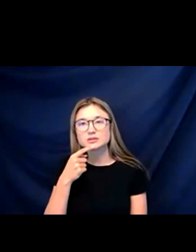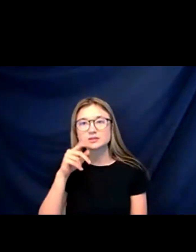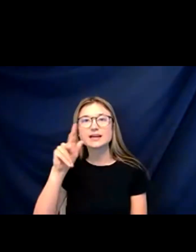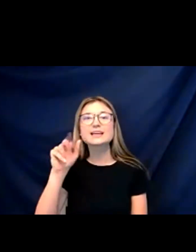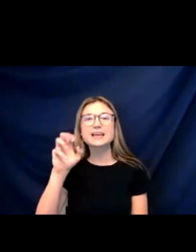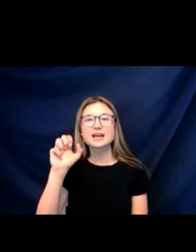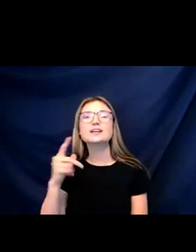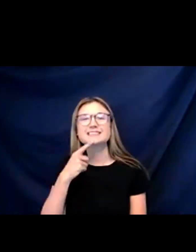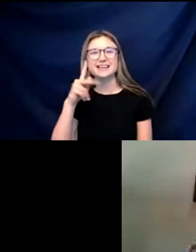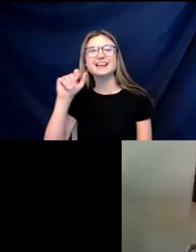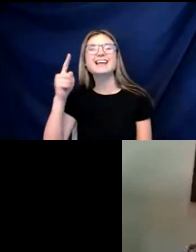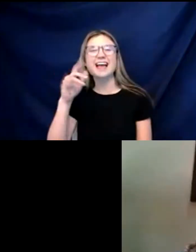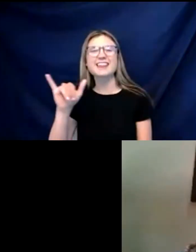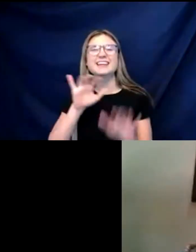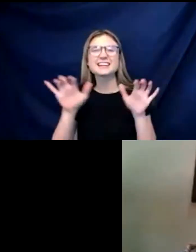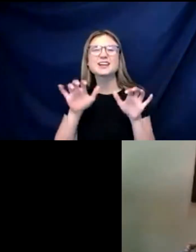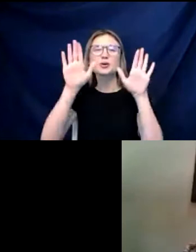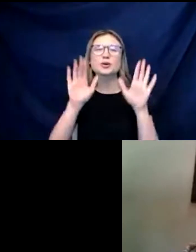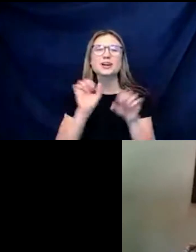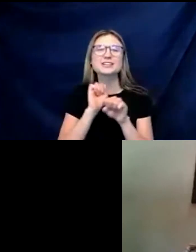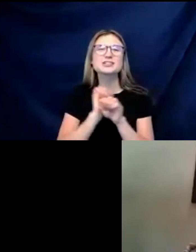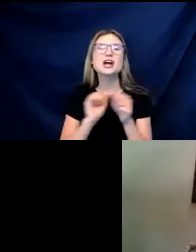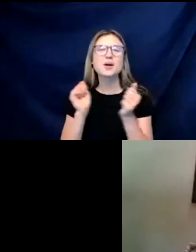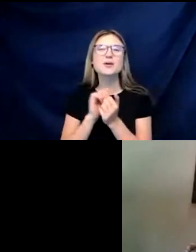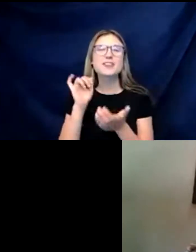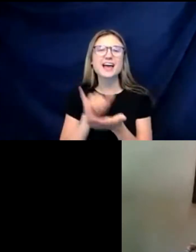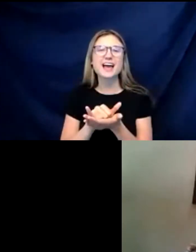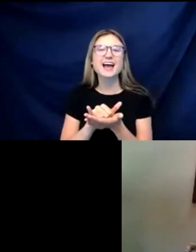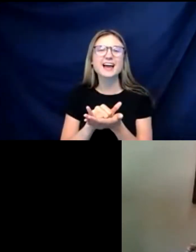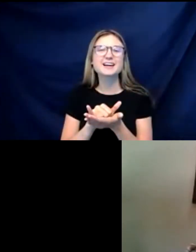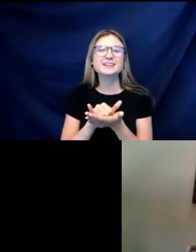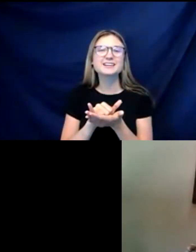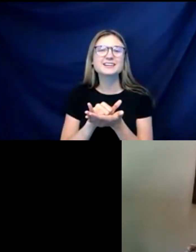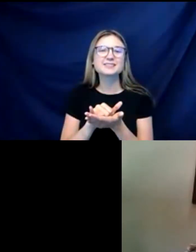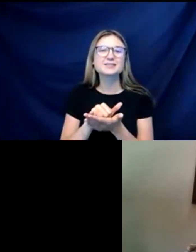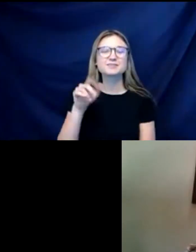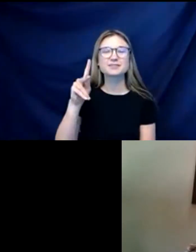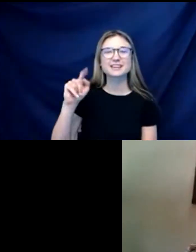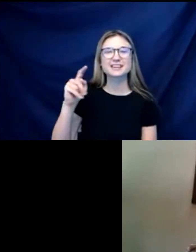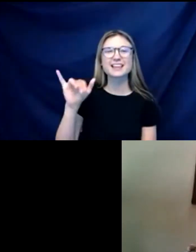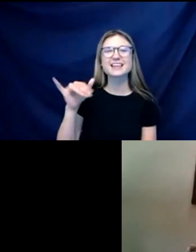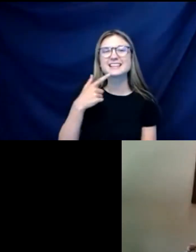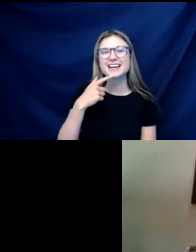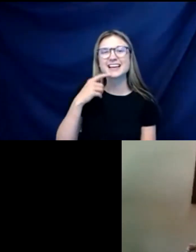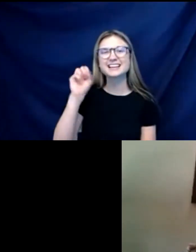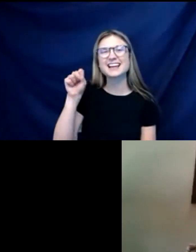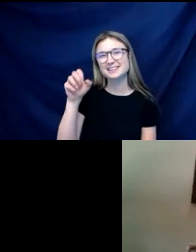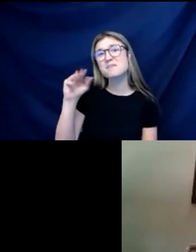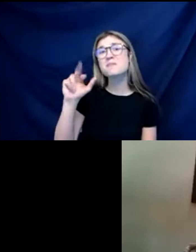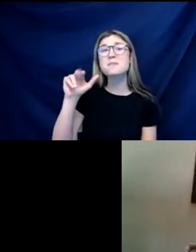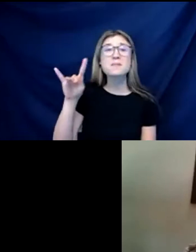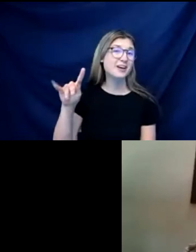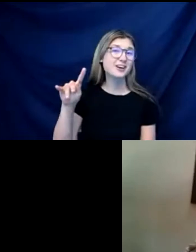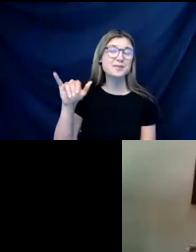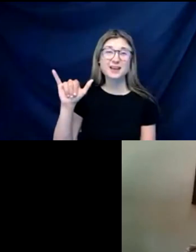well. Yeah. Thank Mary you. Kay too. I don't want to leave Mary Kay. Yeah, Mary Kay has been a huge help. The whole dental task